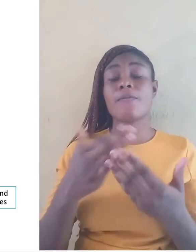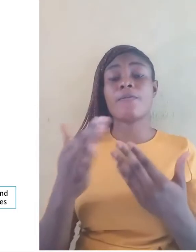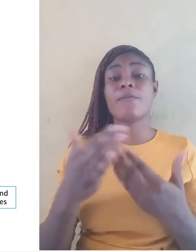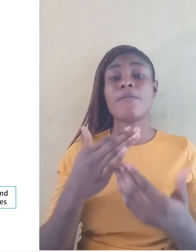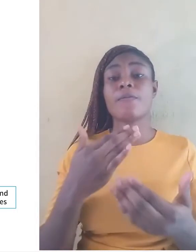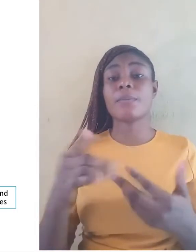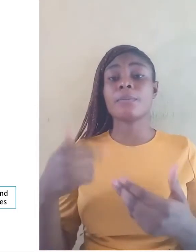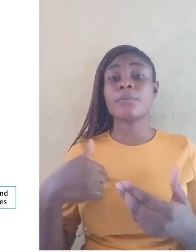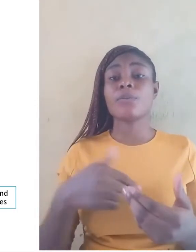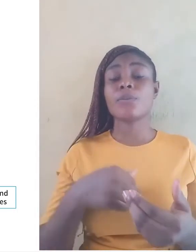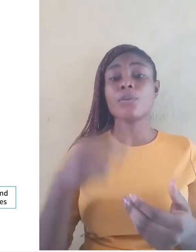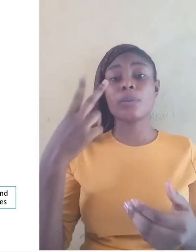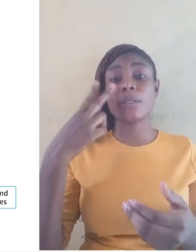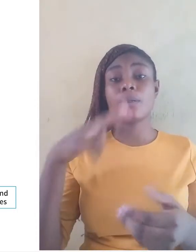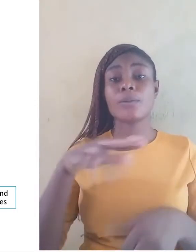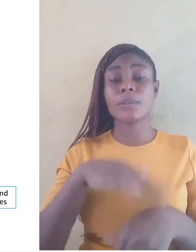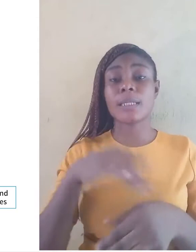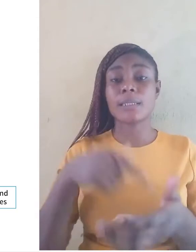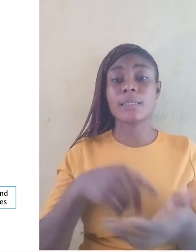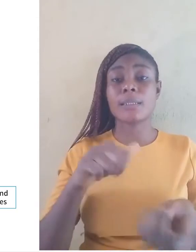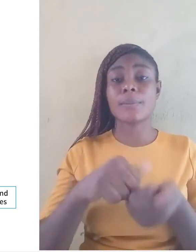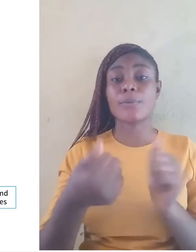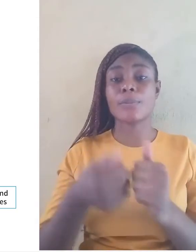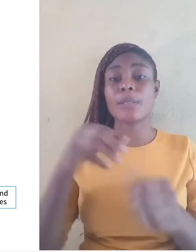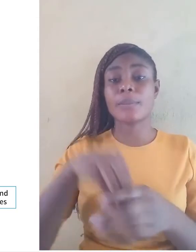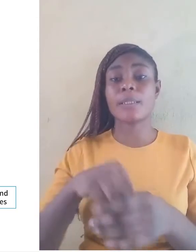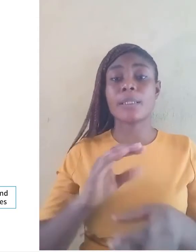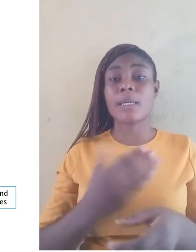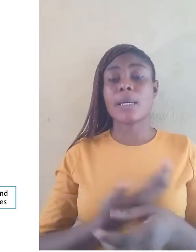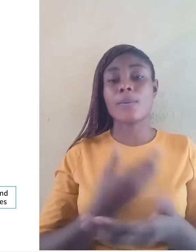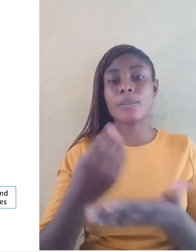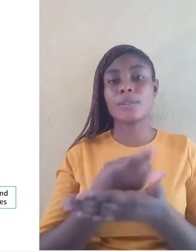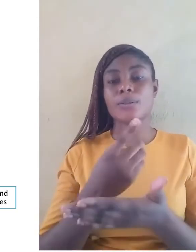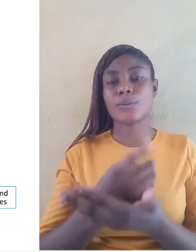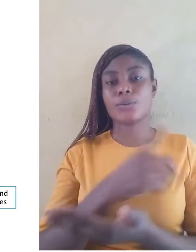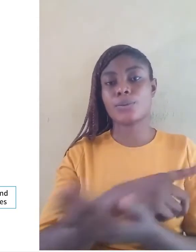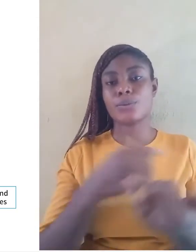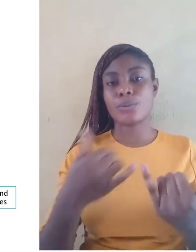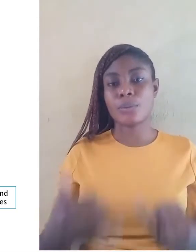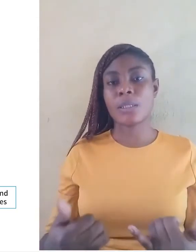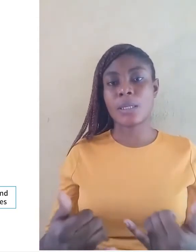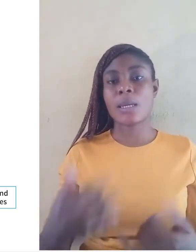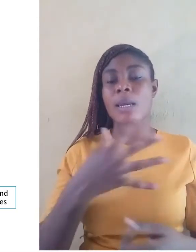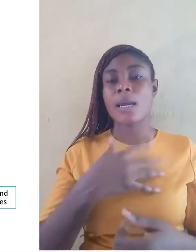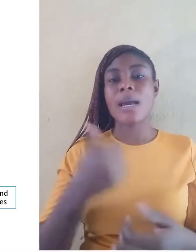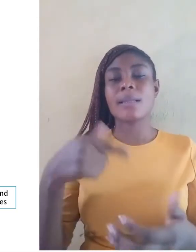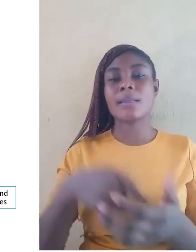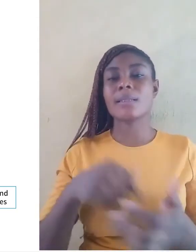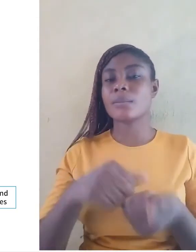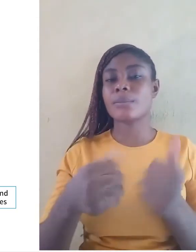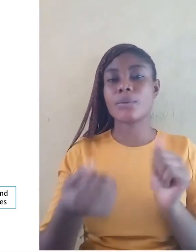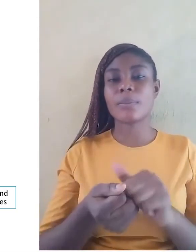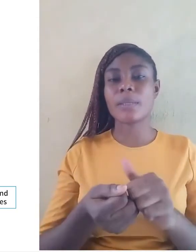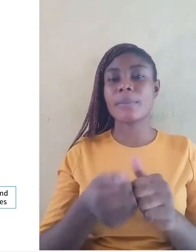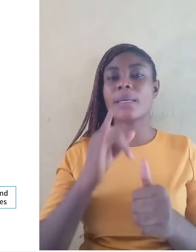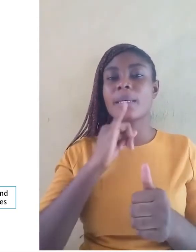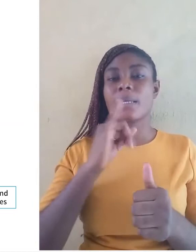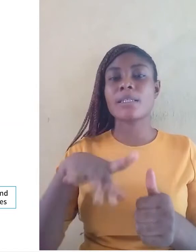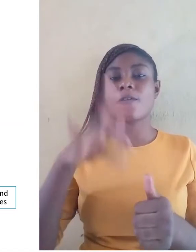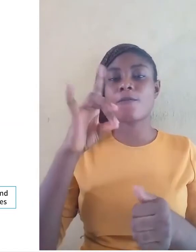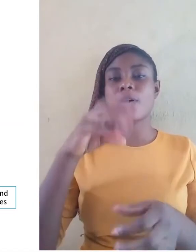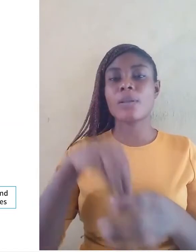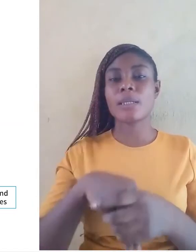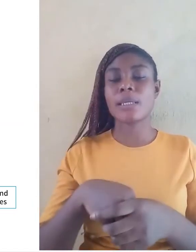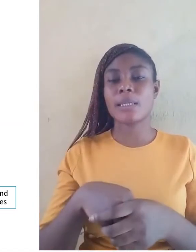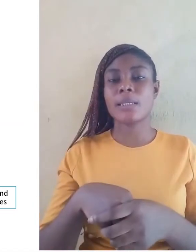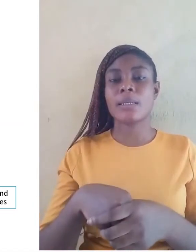However, we look at this problem in our discussion today, and this problem is